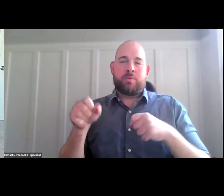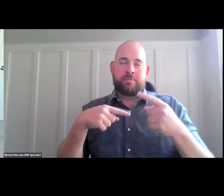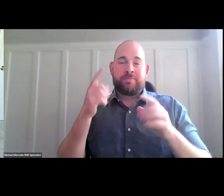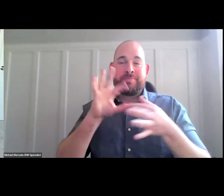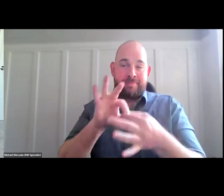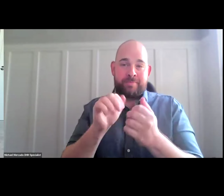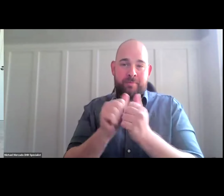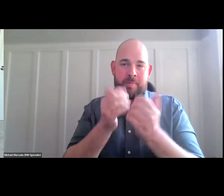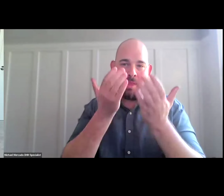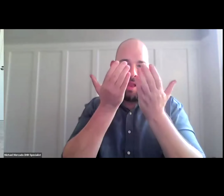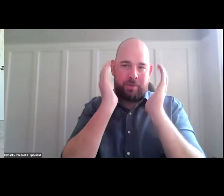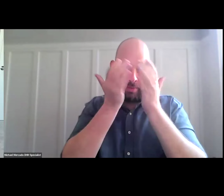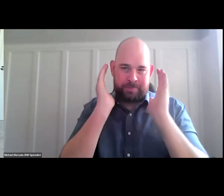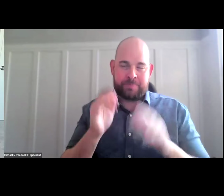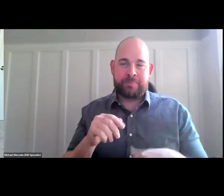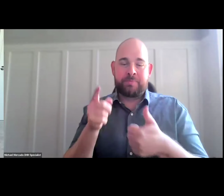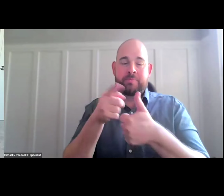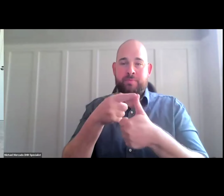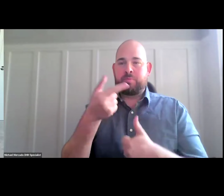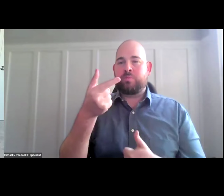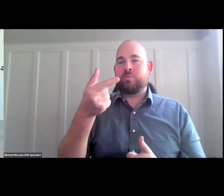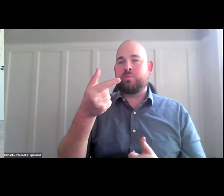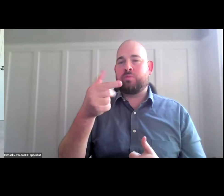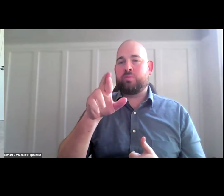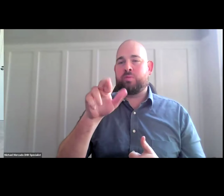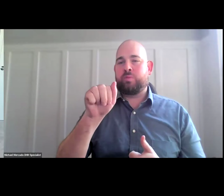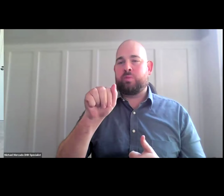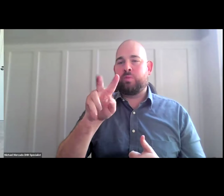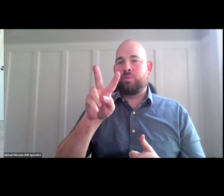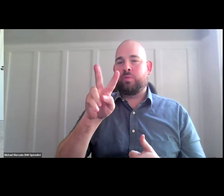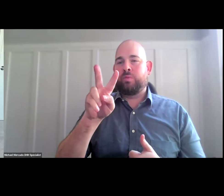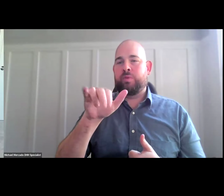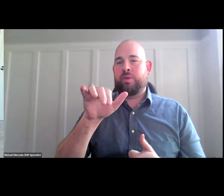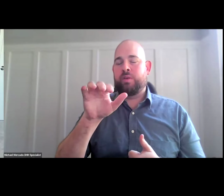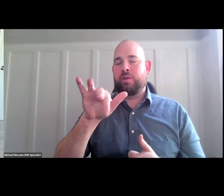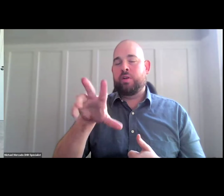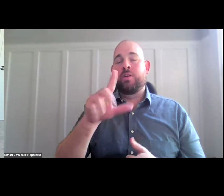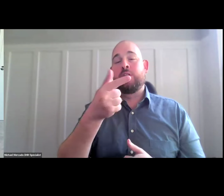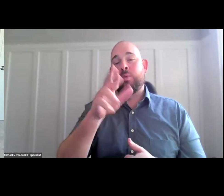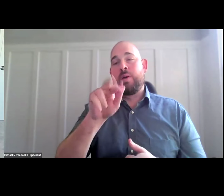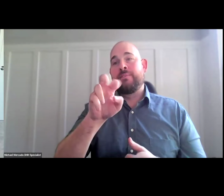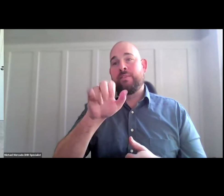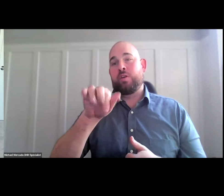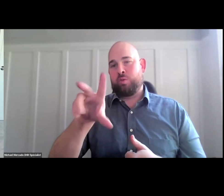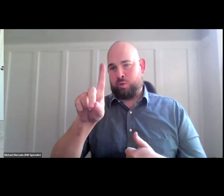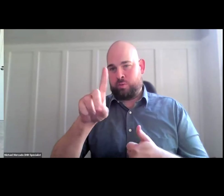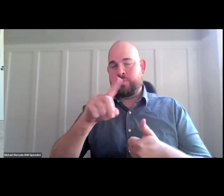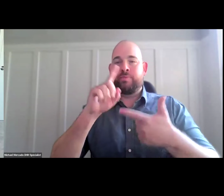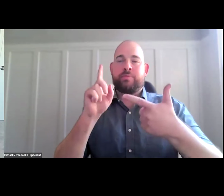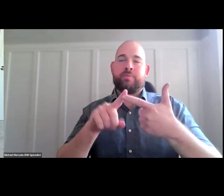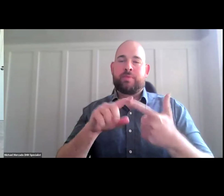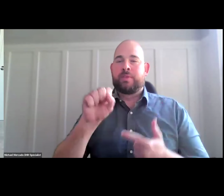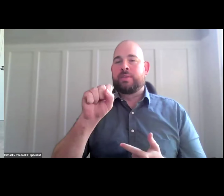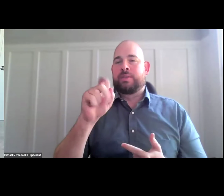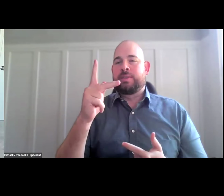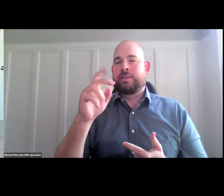signs that I see that are most common. They're all related to Halloween. This first one is